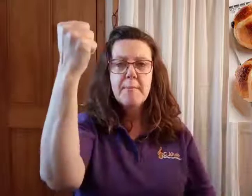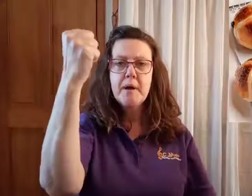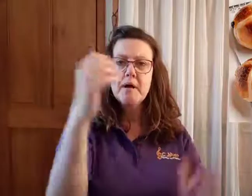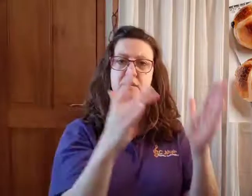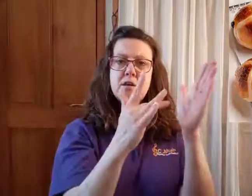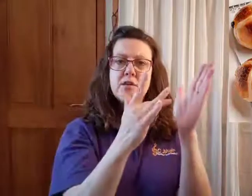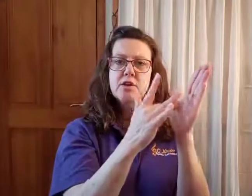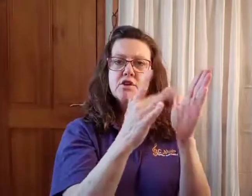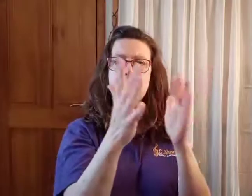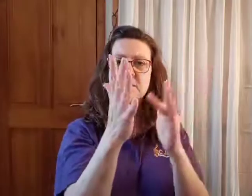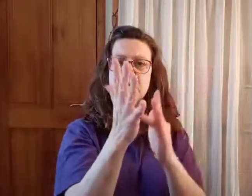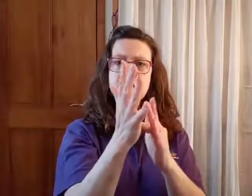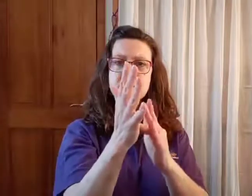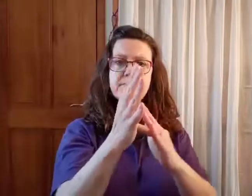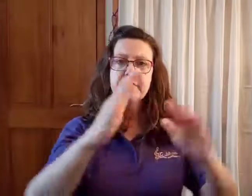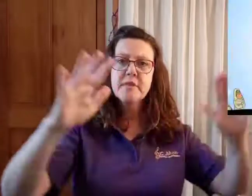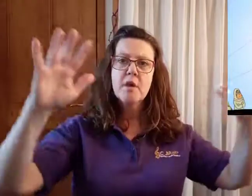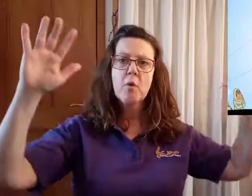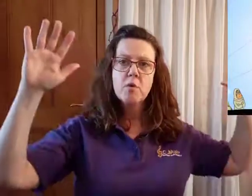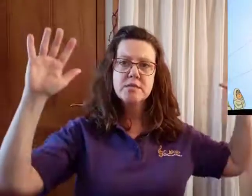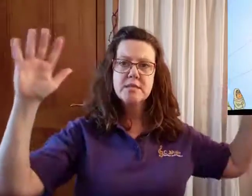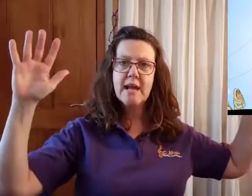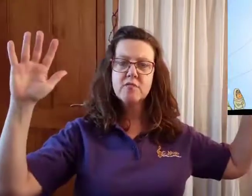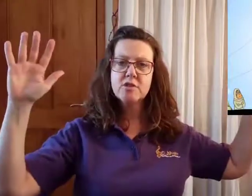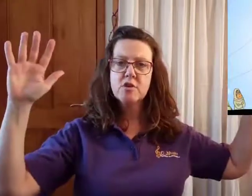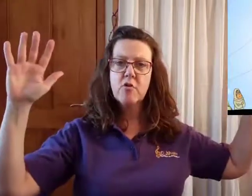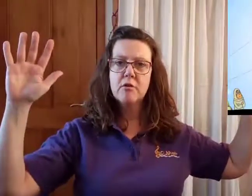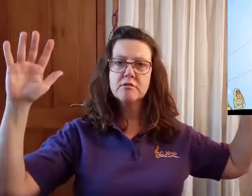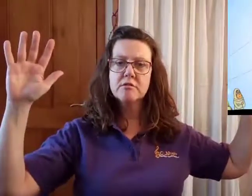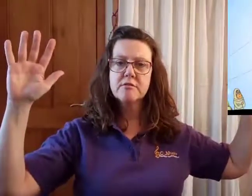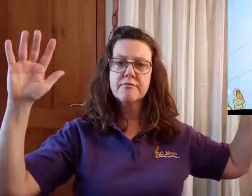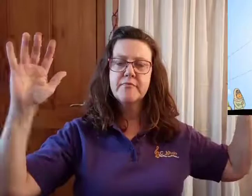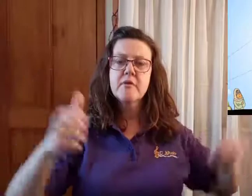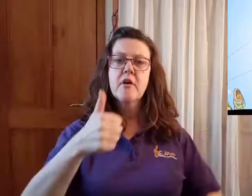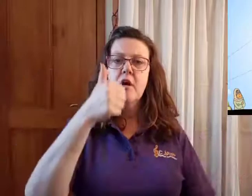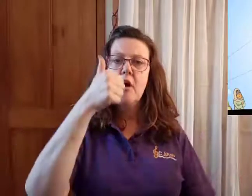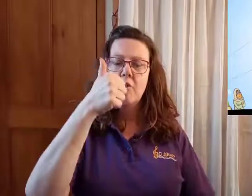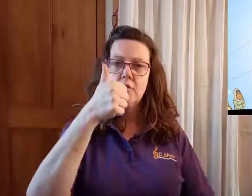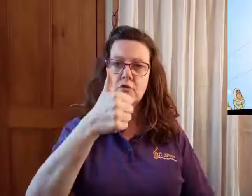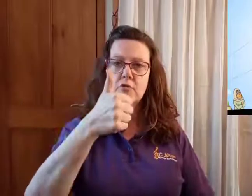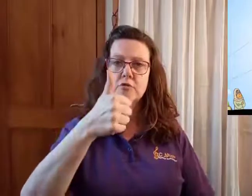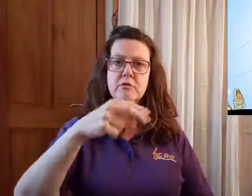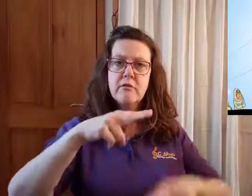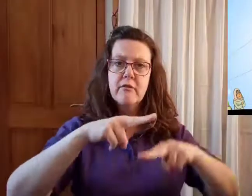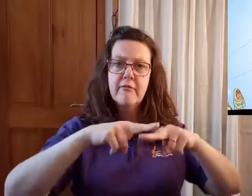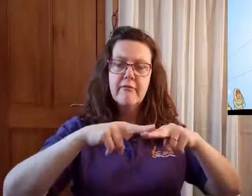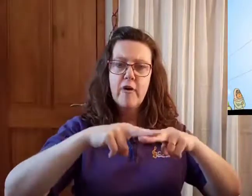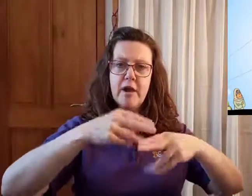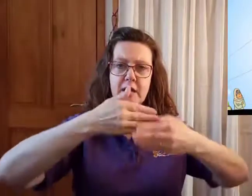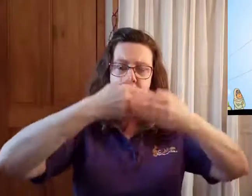remember that Jesus was nailed to the cross on the Good Friday.